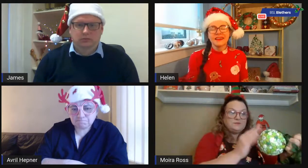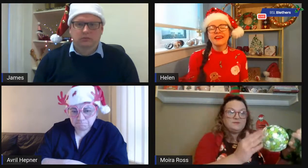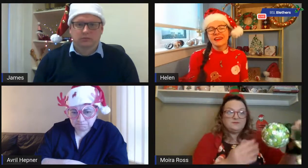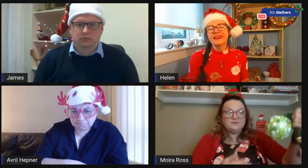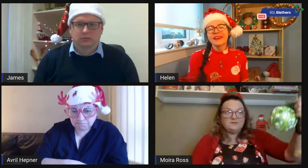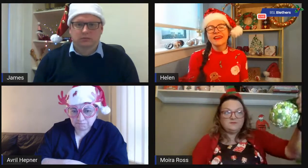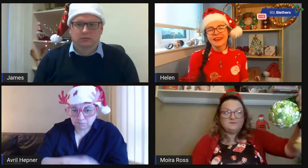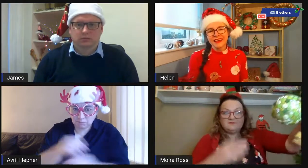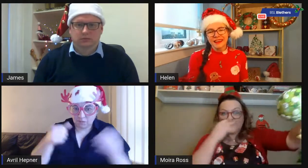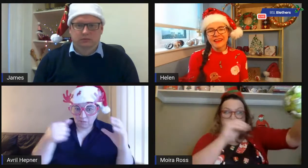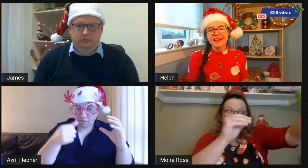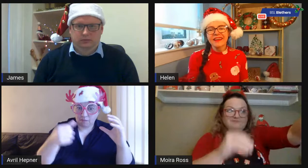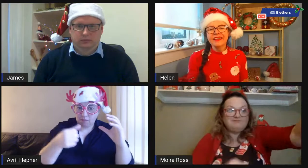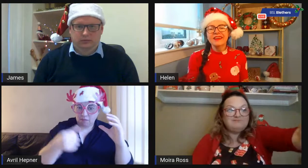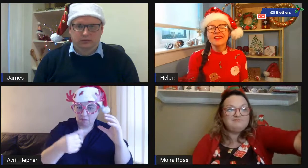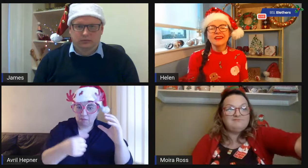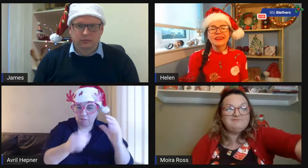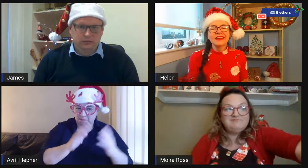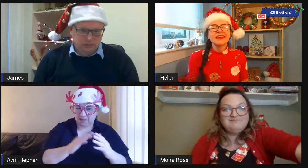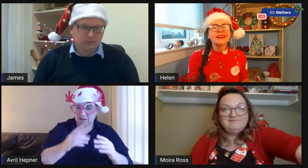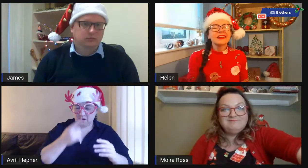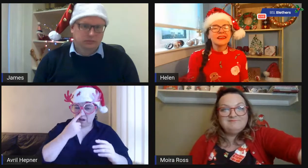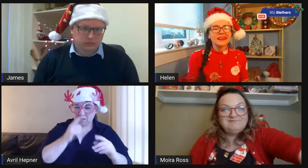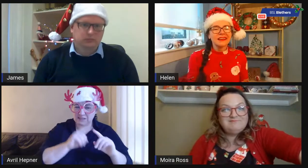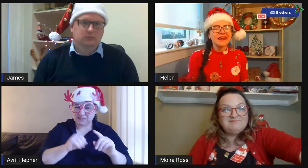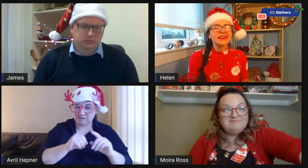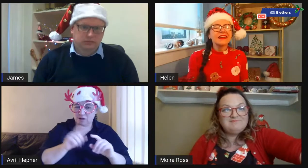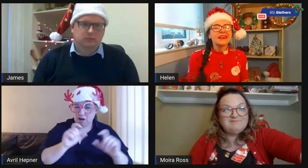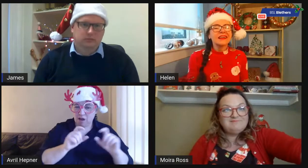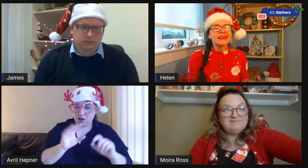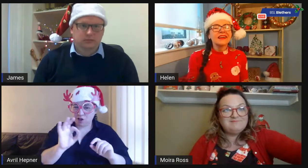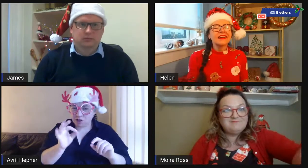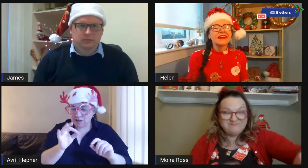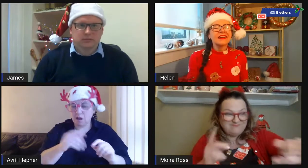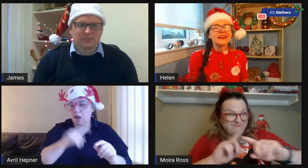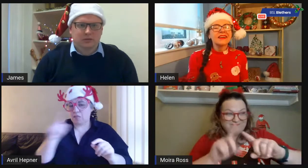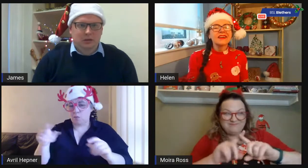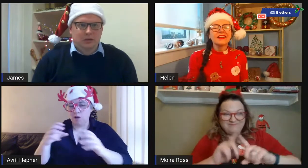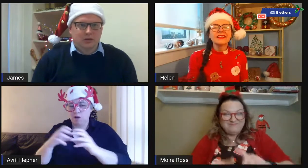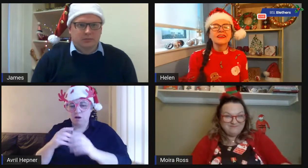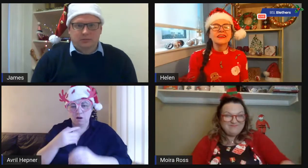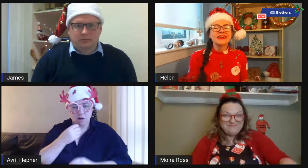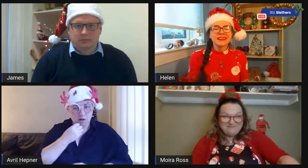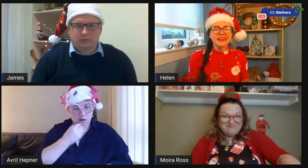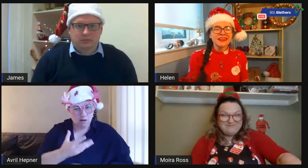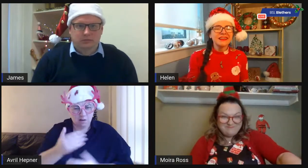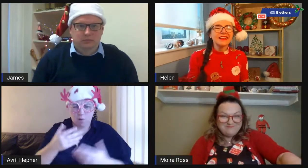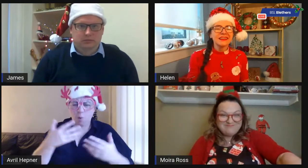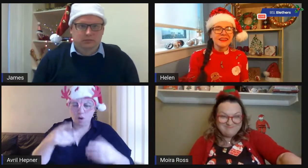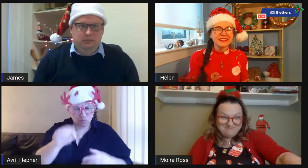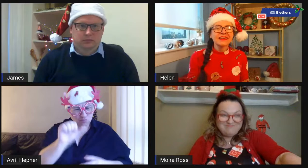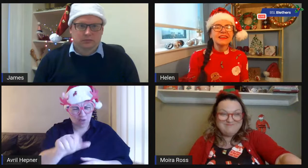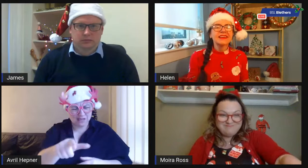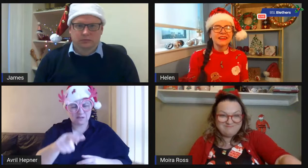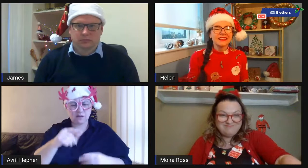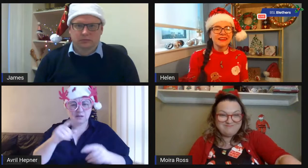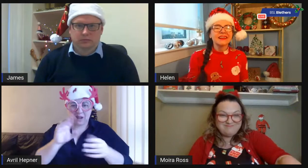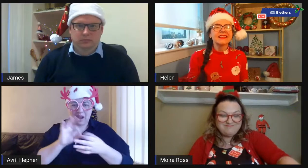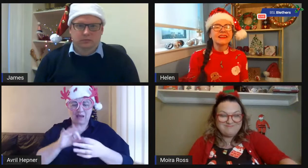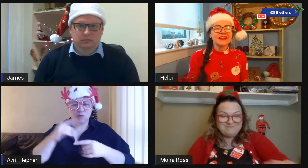using a hot glue gun, this is suitable for adults, not for children unsupervised. And you could put different color buttons on different backgrounds